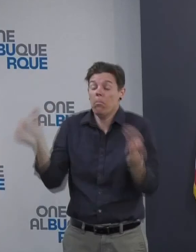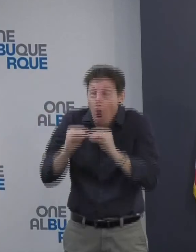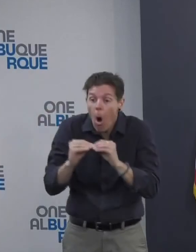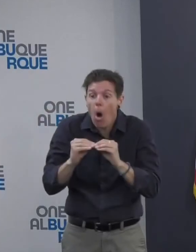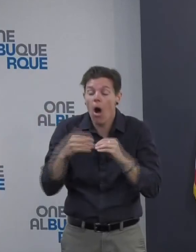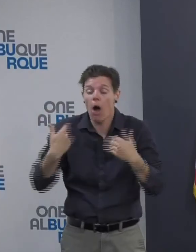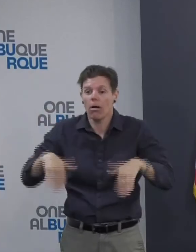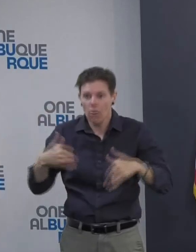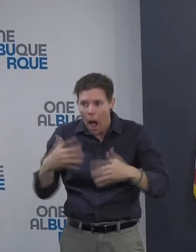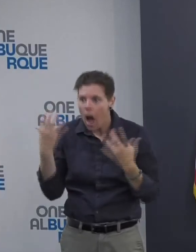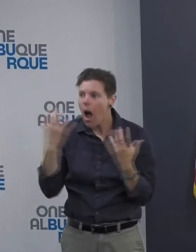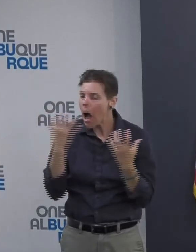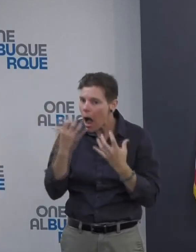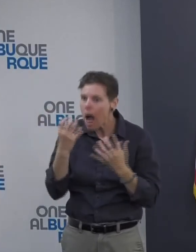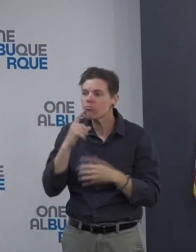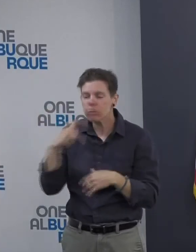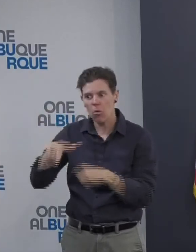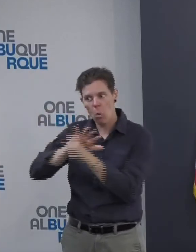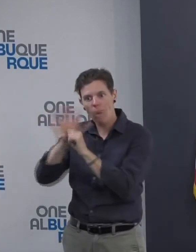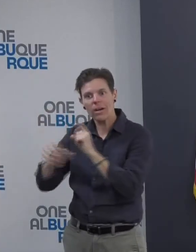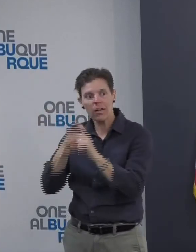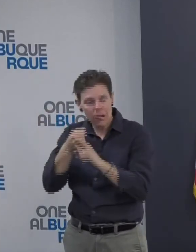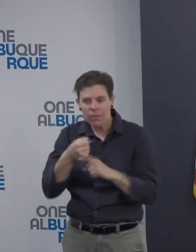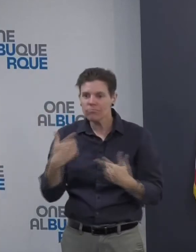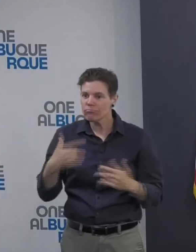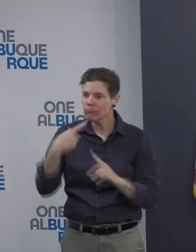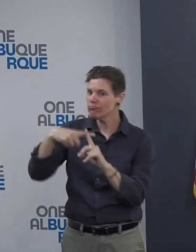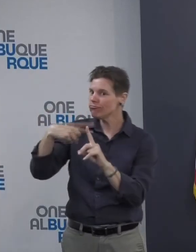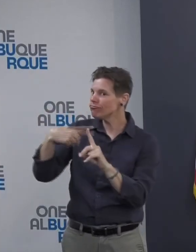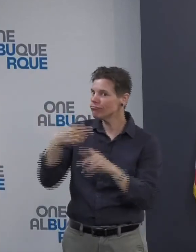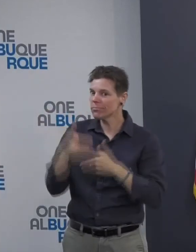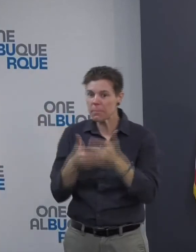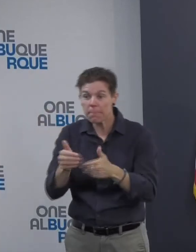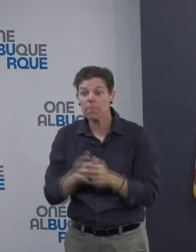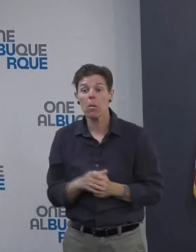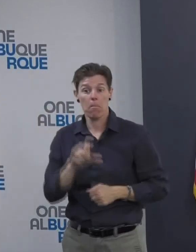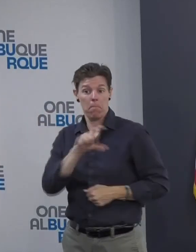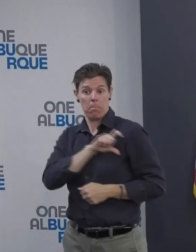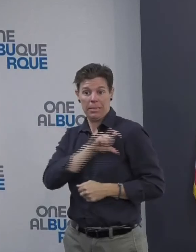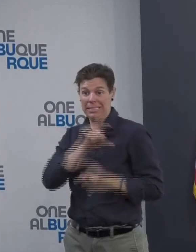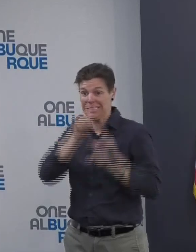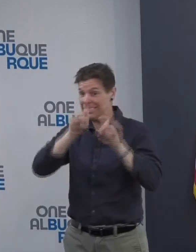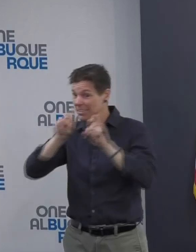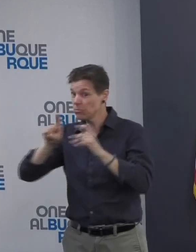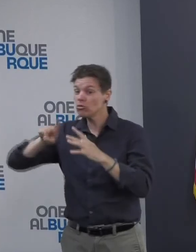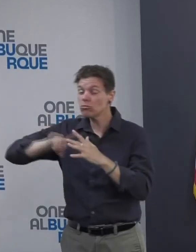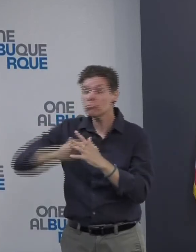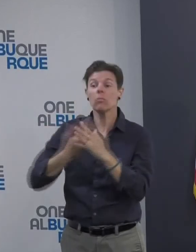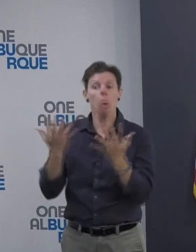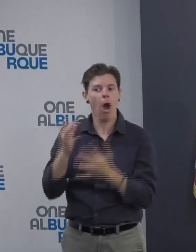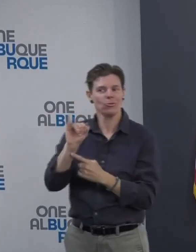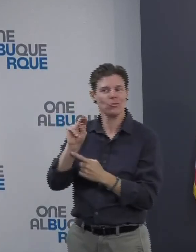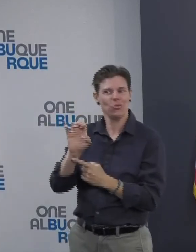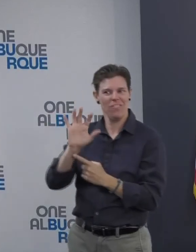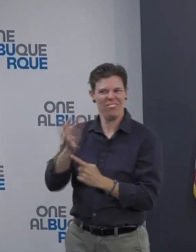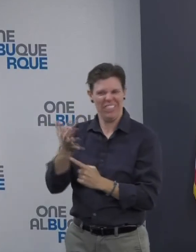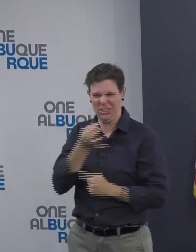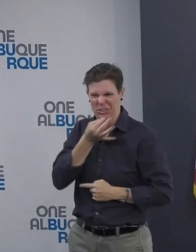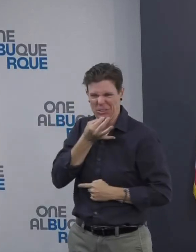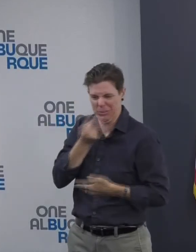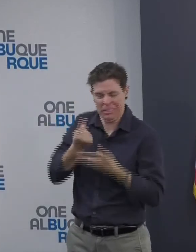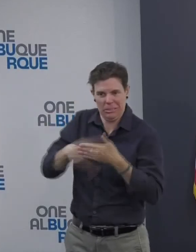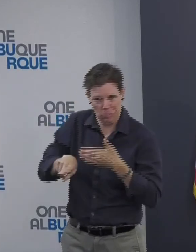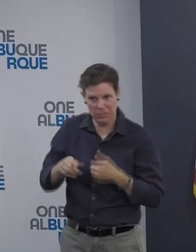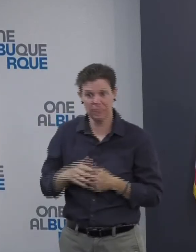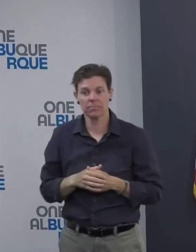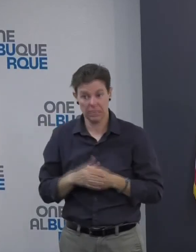is June 5th, so you can still apply and fill out that interest card. And so we do want to reach out to folks, and Director David Romo is going to go